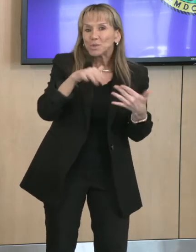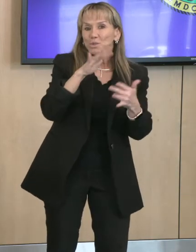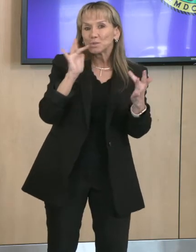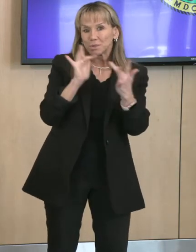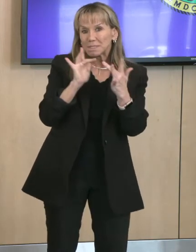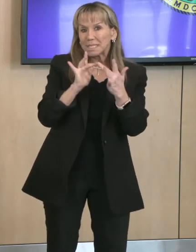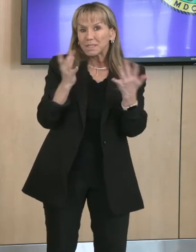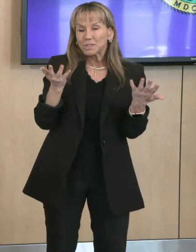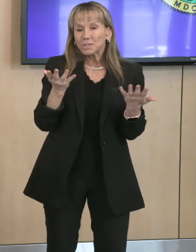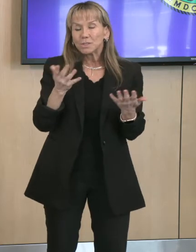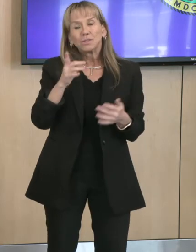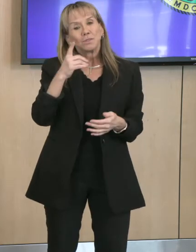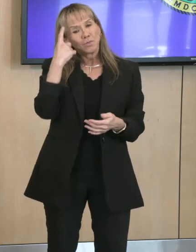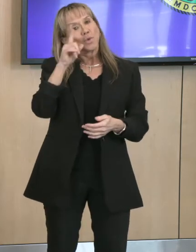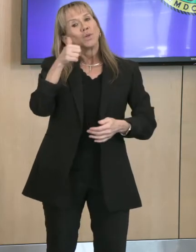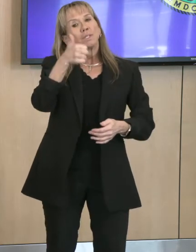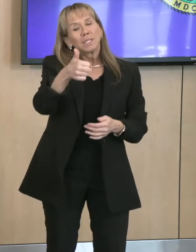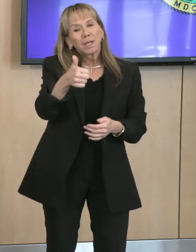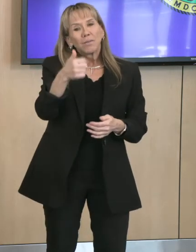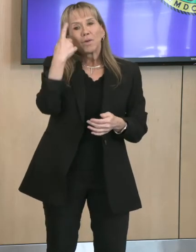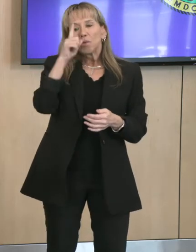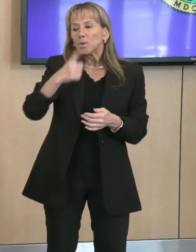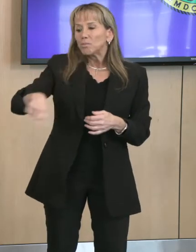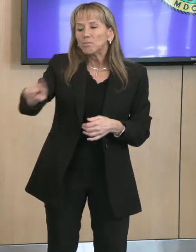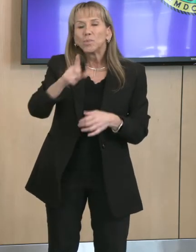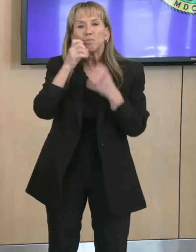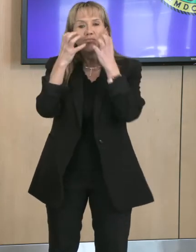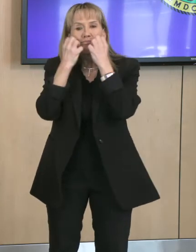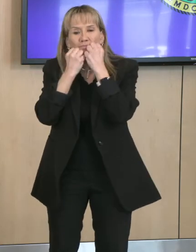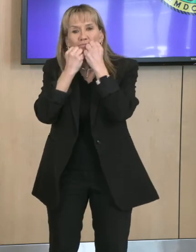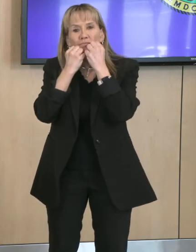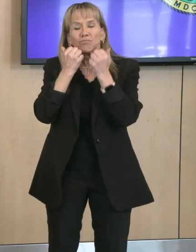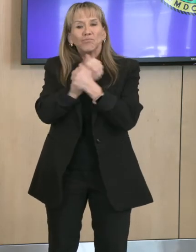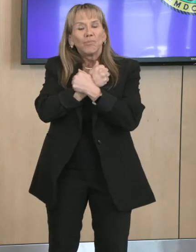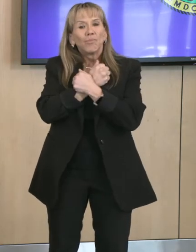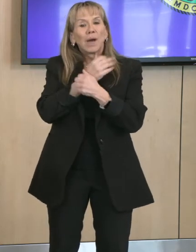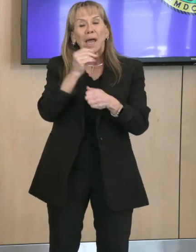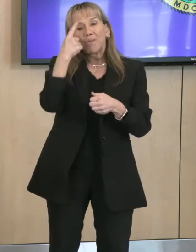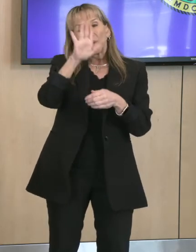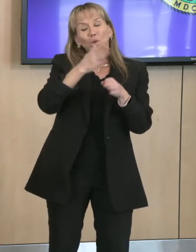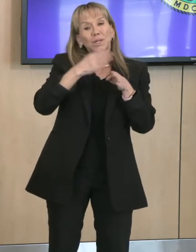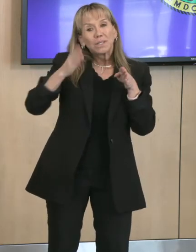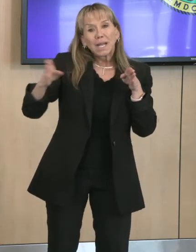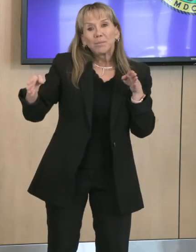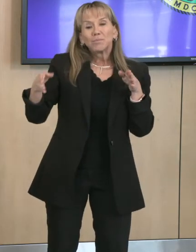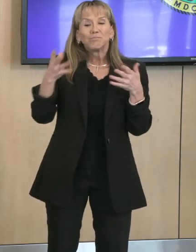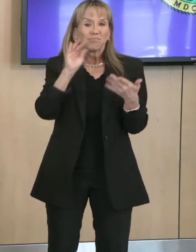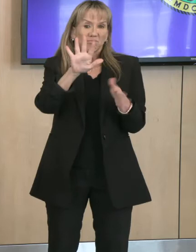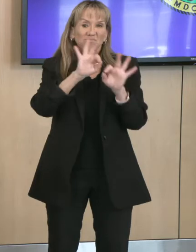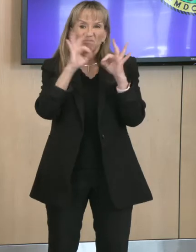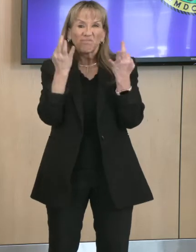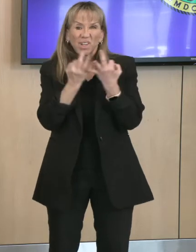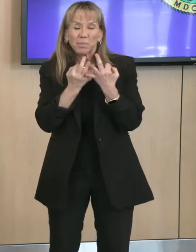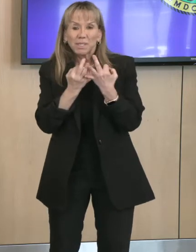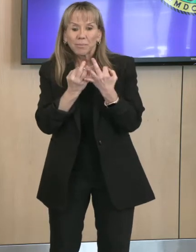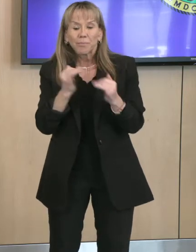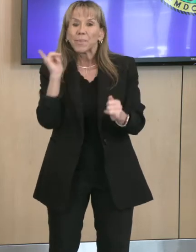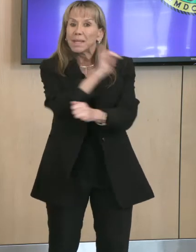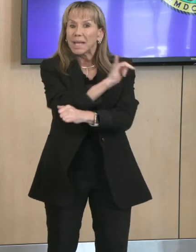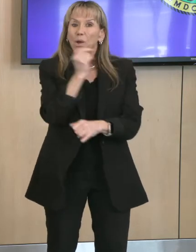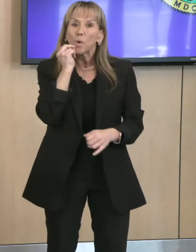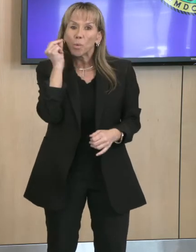Please do it for yourself, for your loved ones, and for your neighbors and your family. Stay